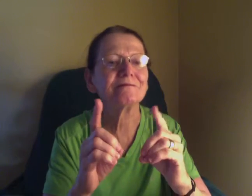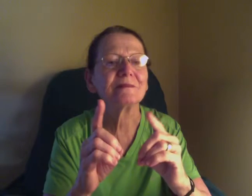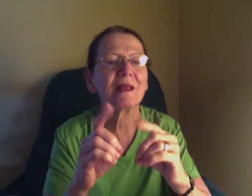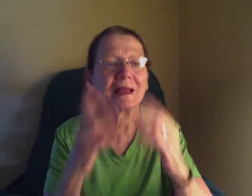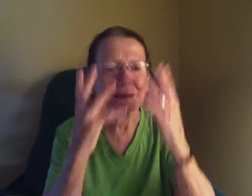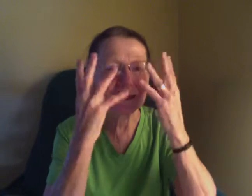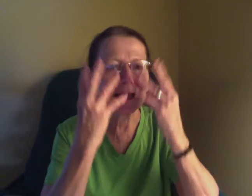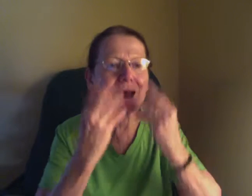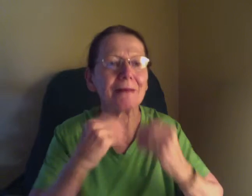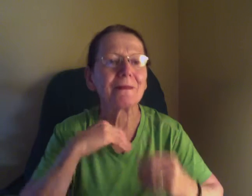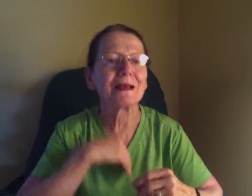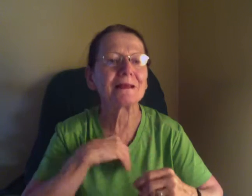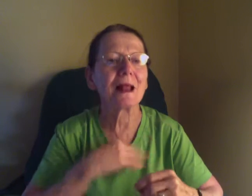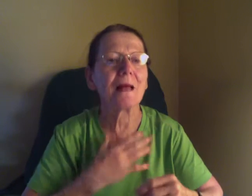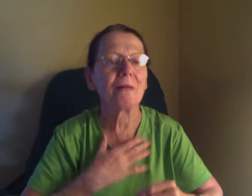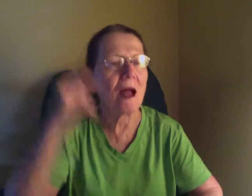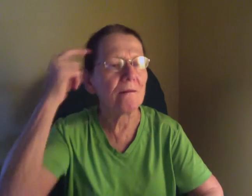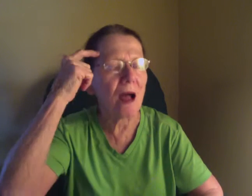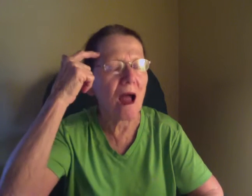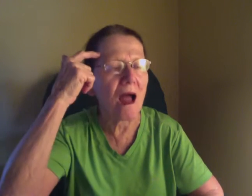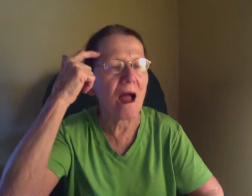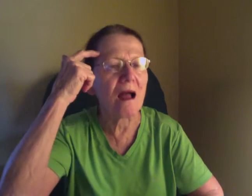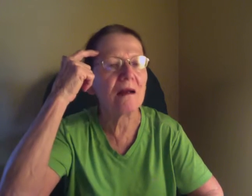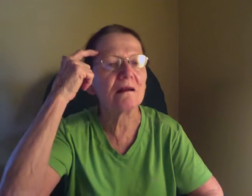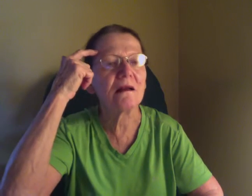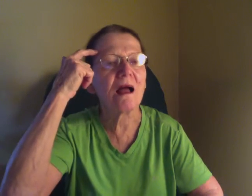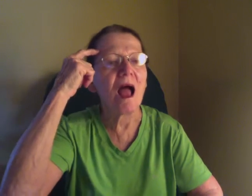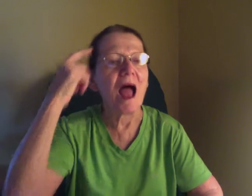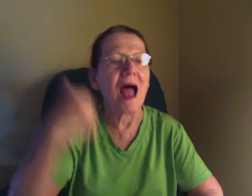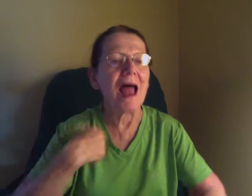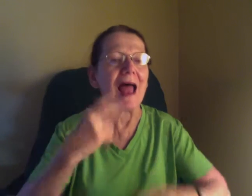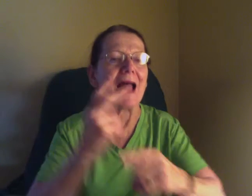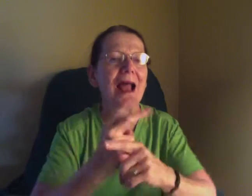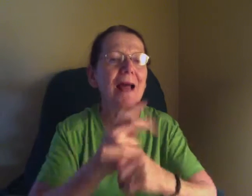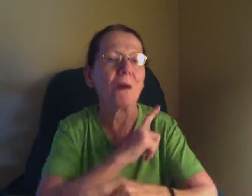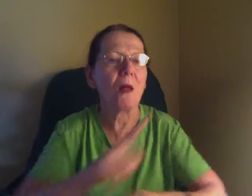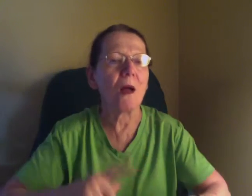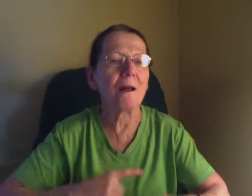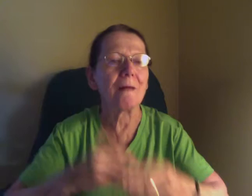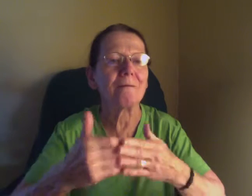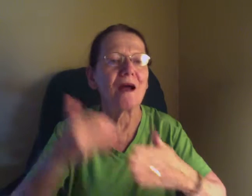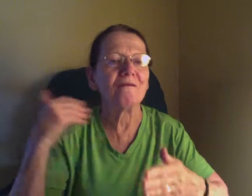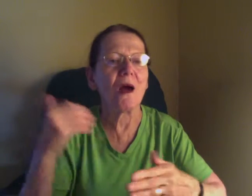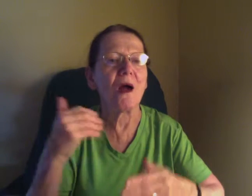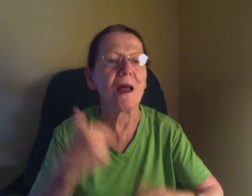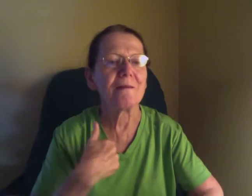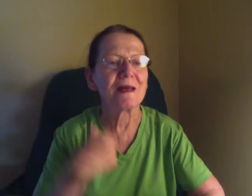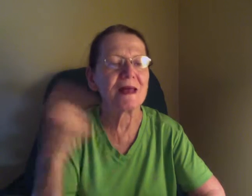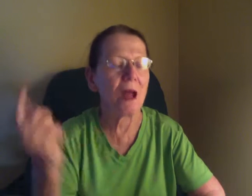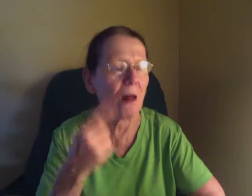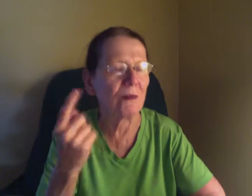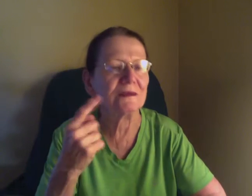no, It is a bad thing. I have to look at the things I'm talking